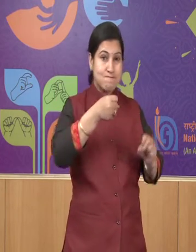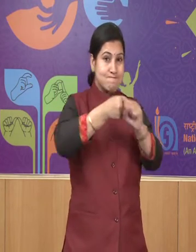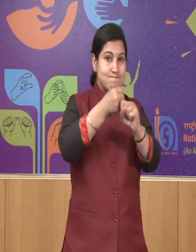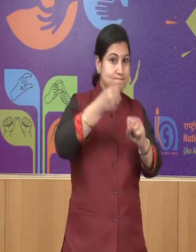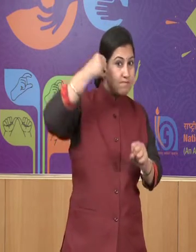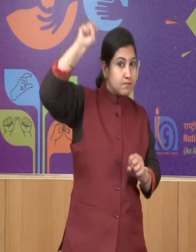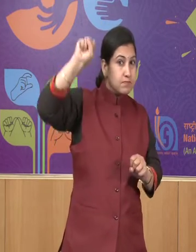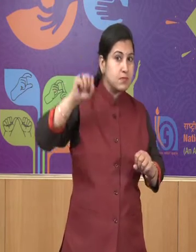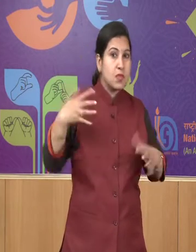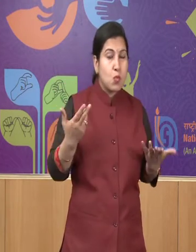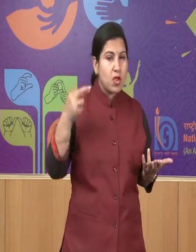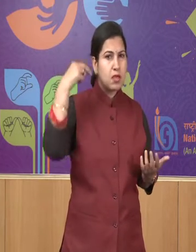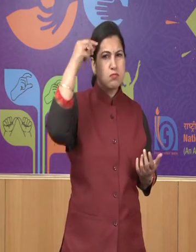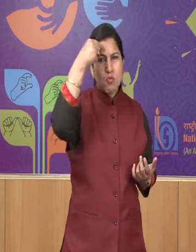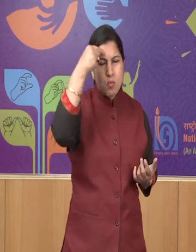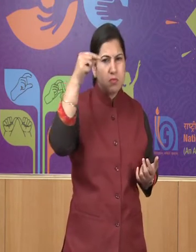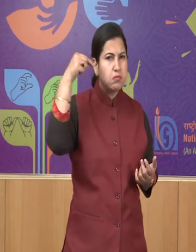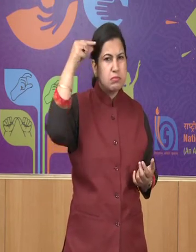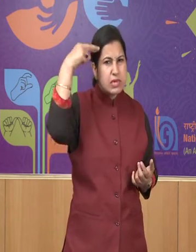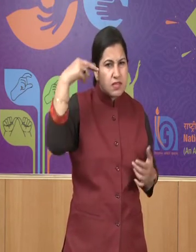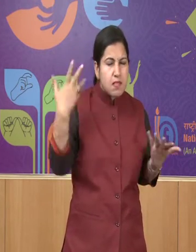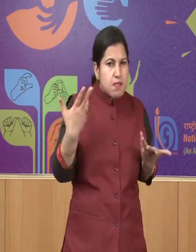tribals' revolt against British rule.